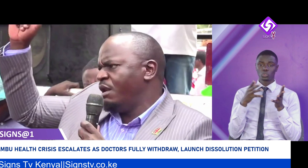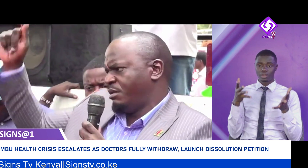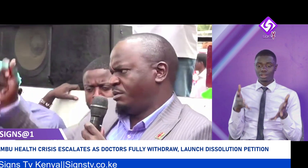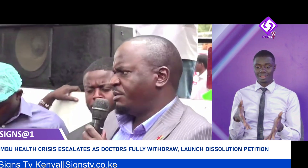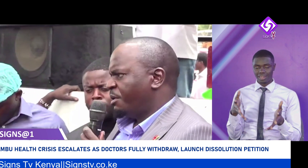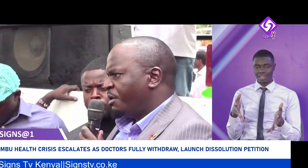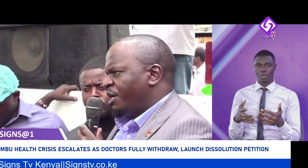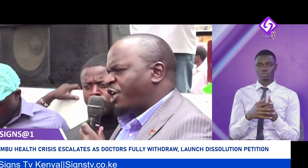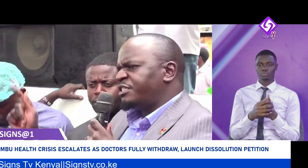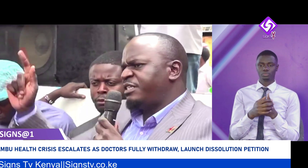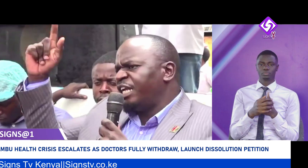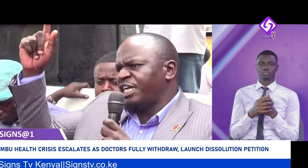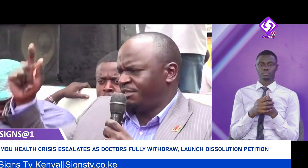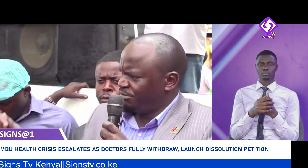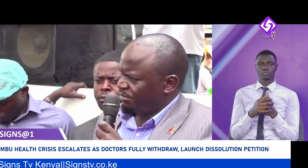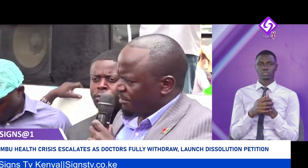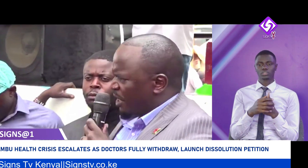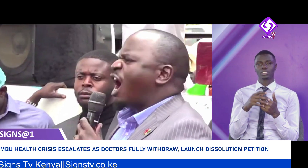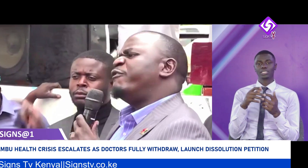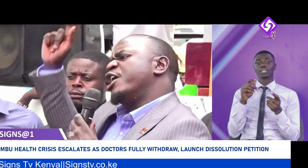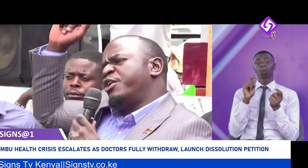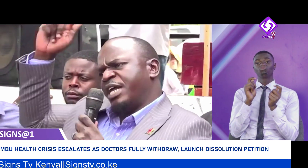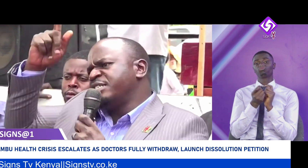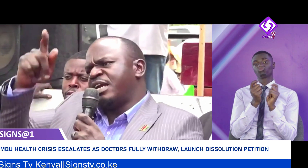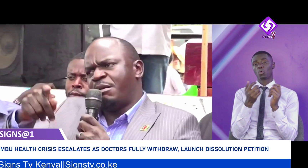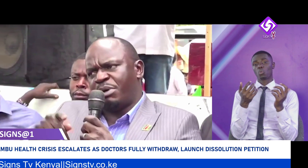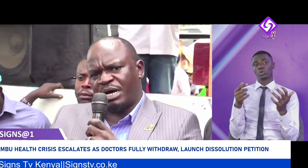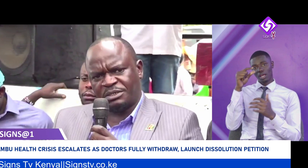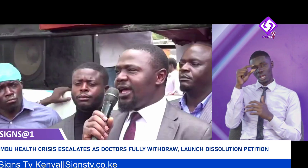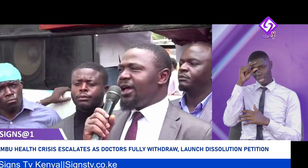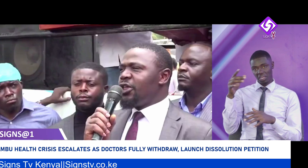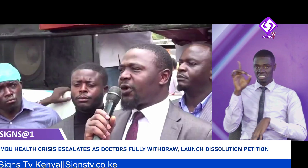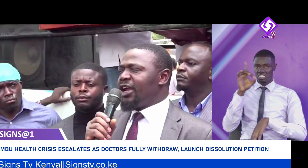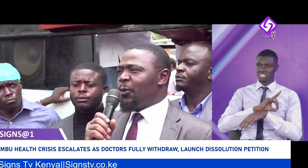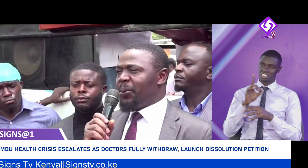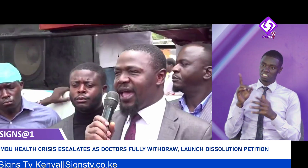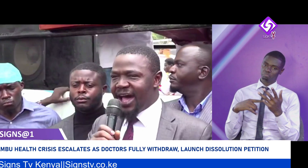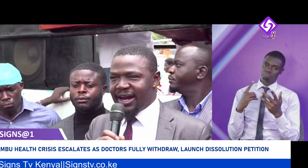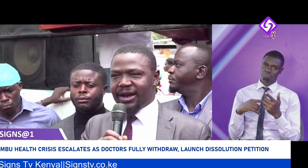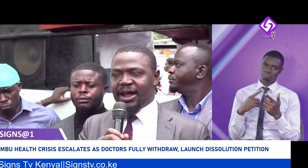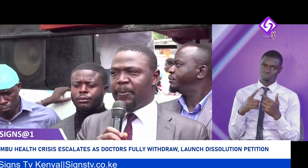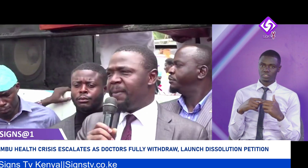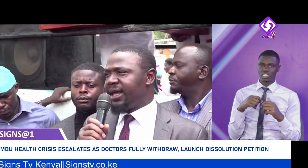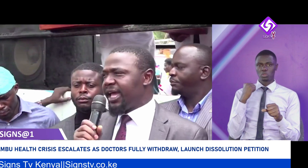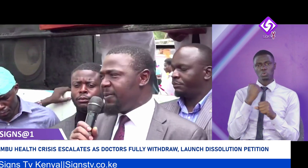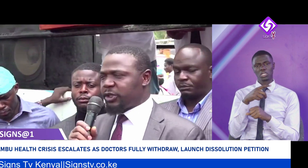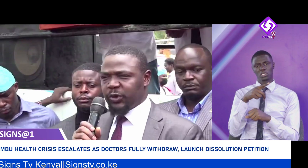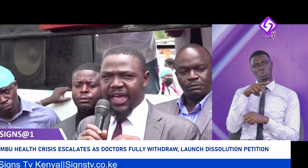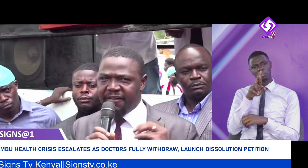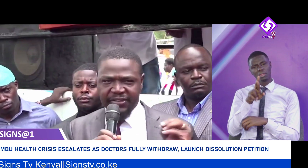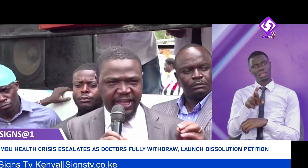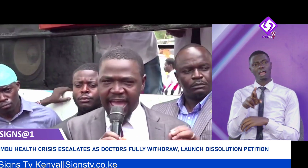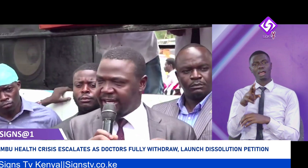kill. Translated, Governor, your days are numbered. You can do PR and public gimmicks with everything